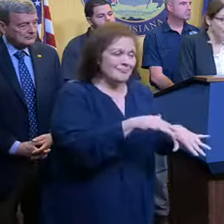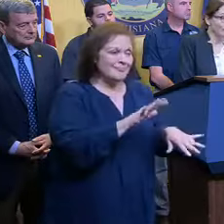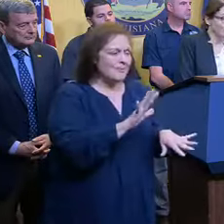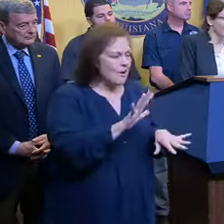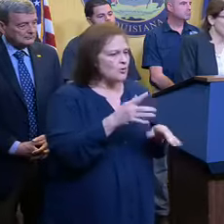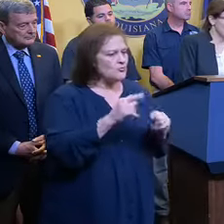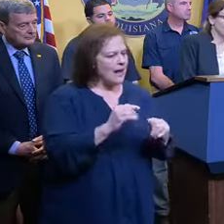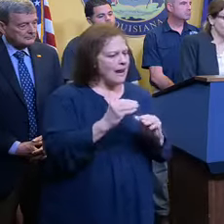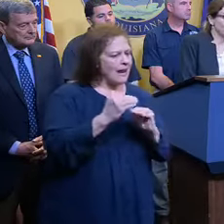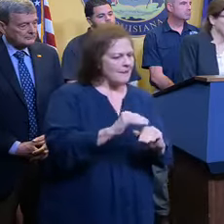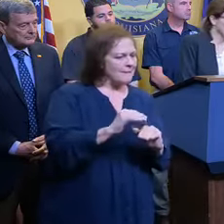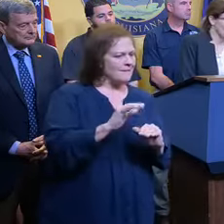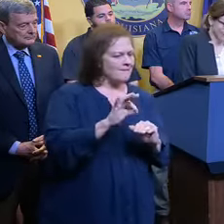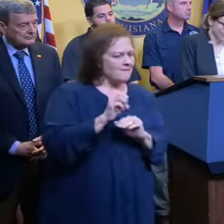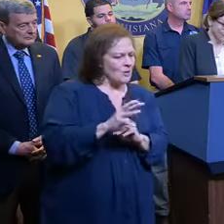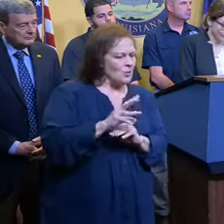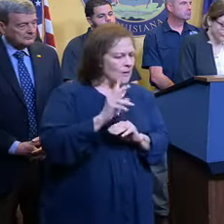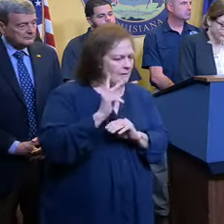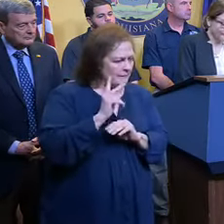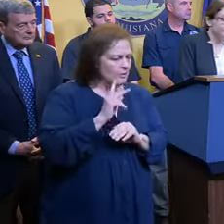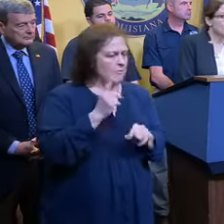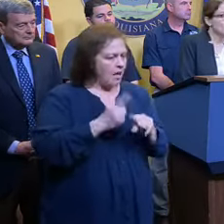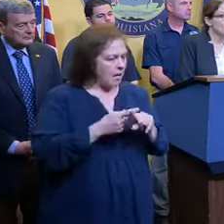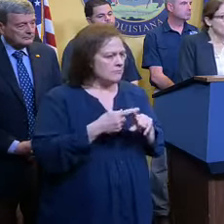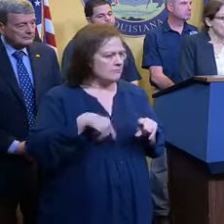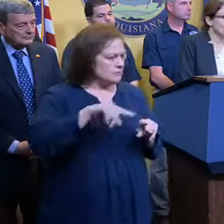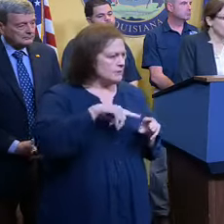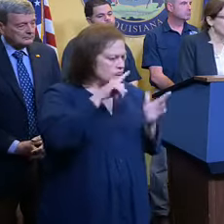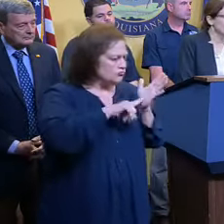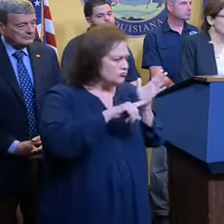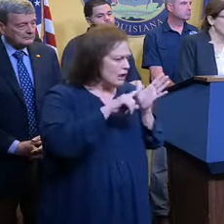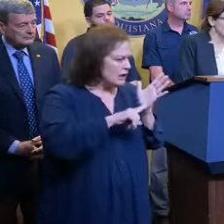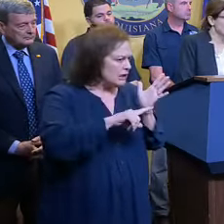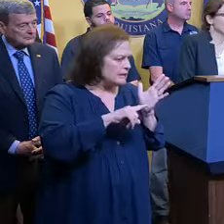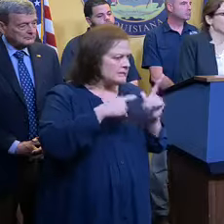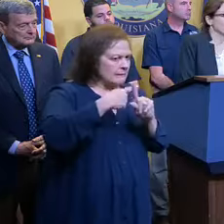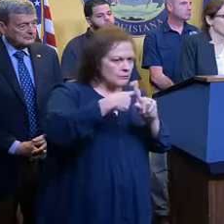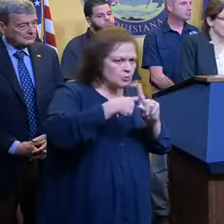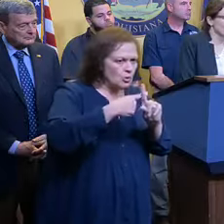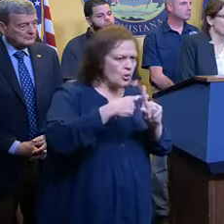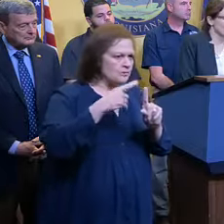procedures. It will be available on our website as well. This